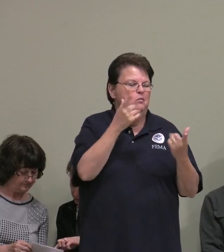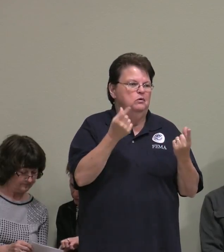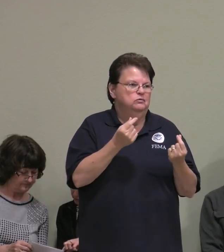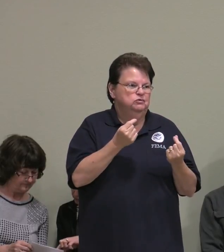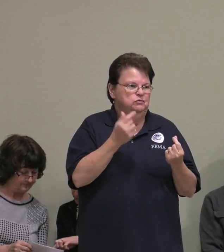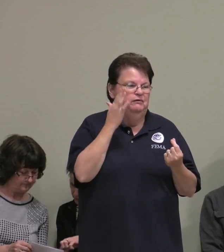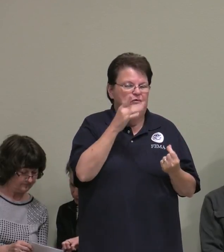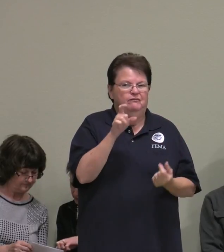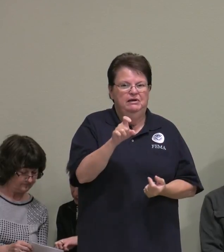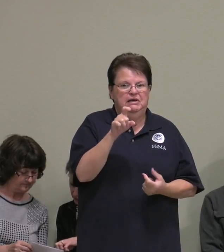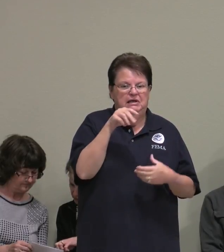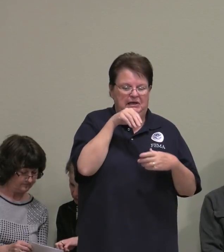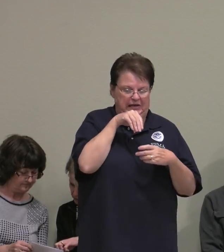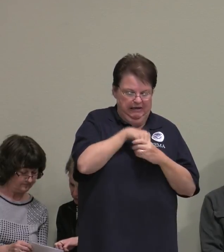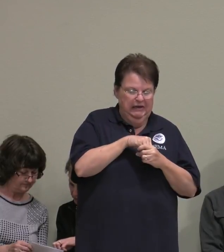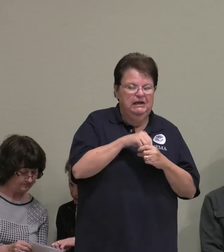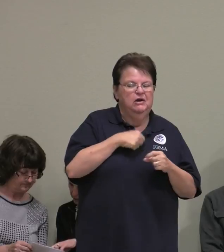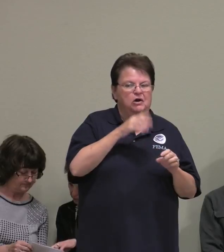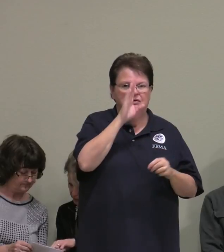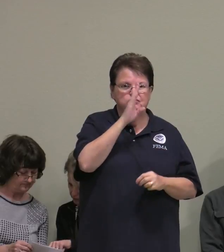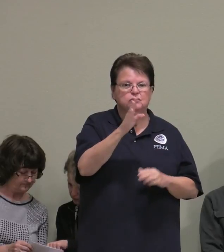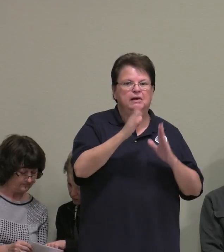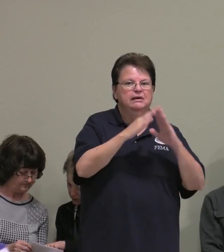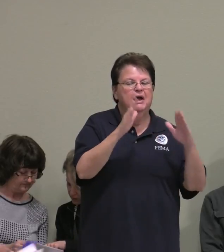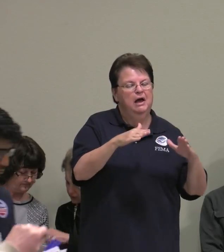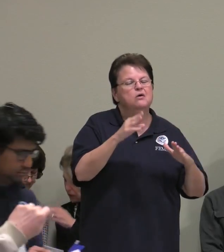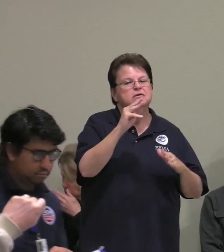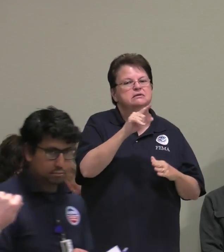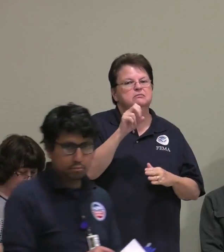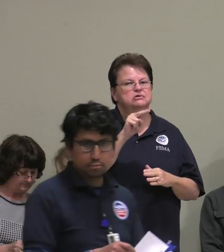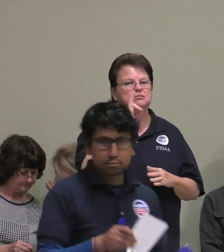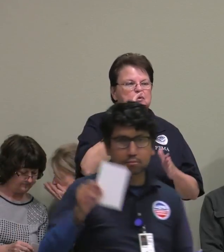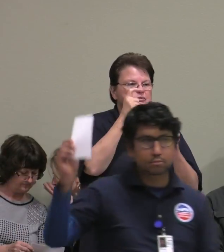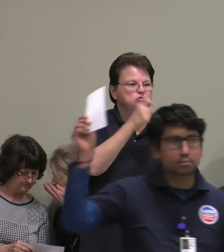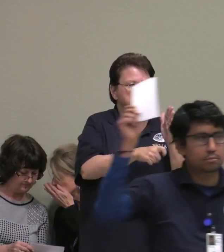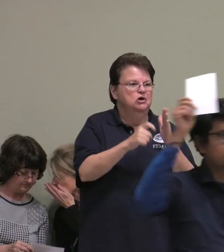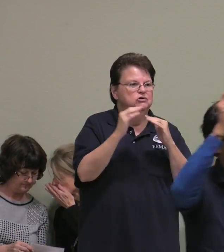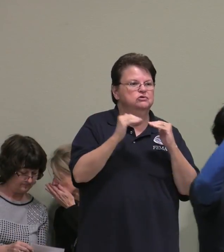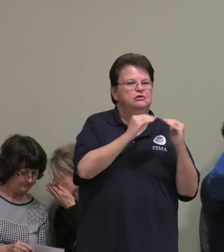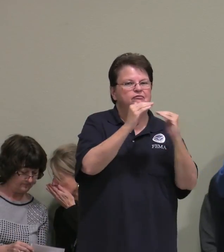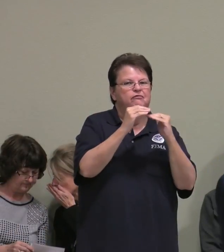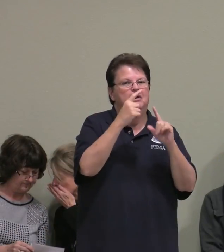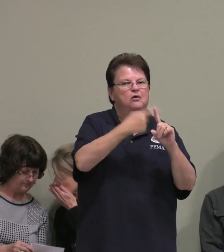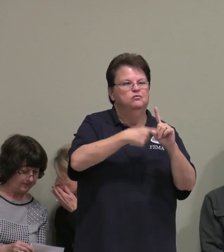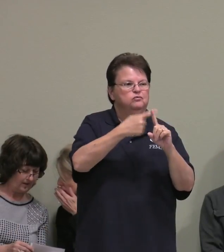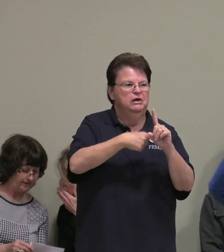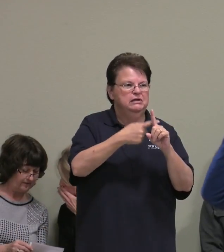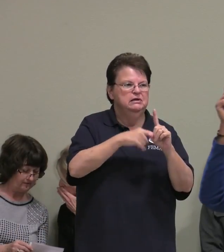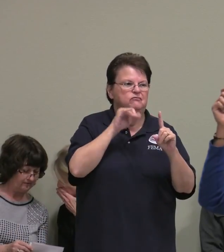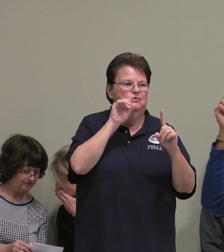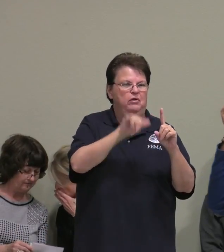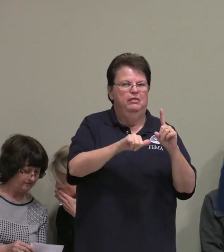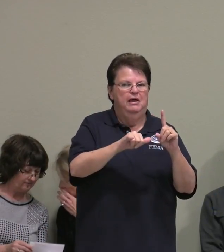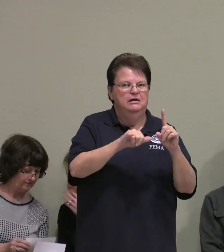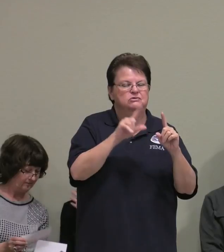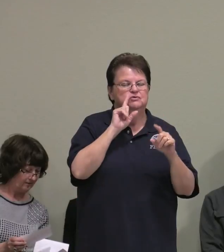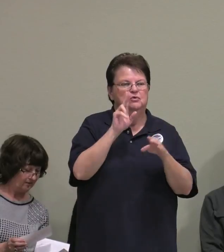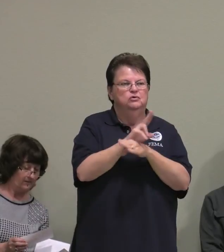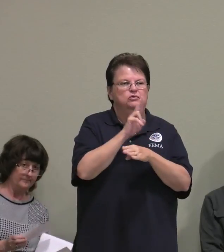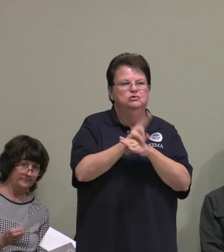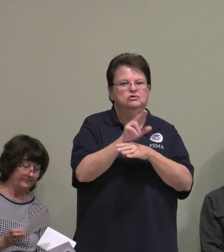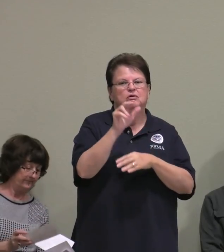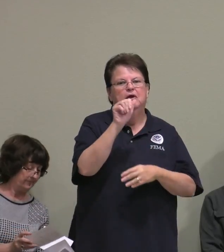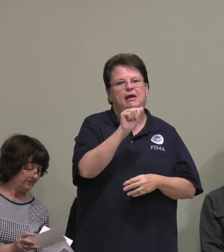have a need to be in our direct housing mission, we will actually charge you the fair market rent for that so you're using your